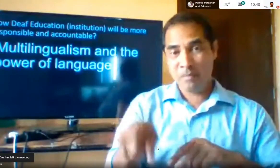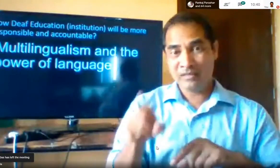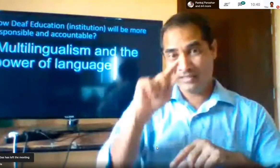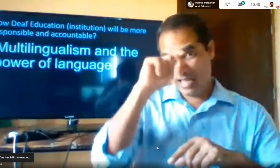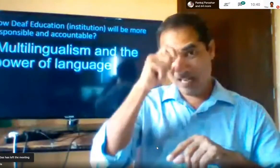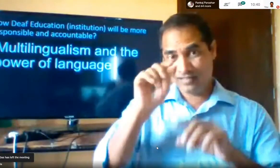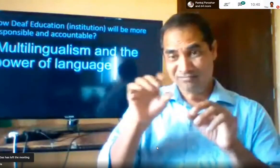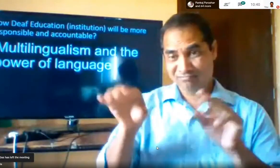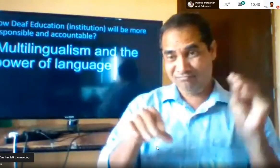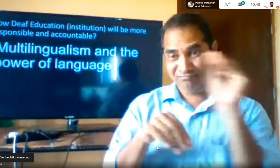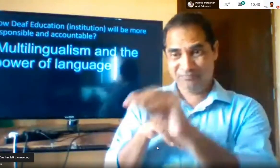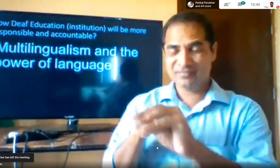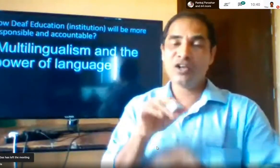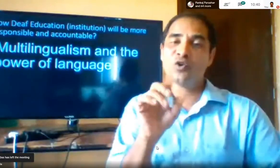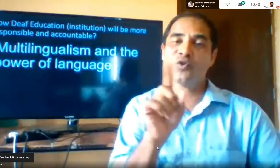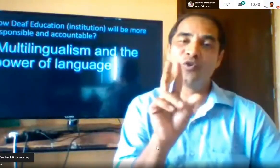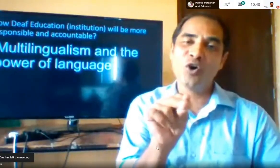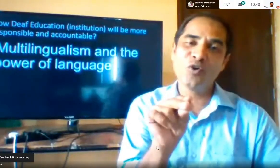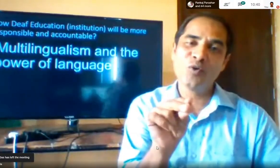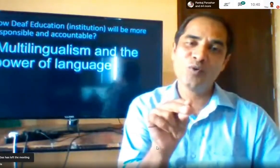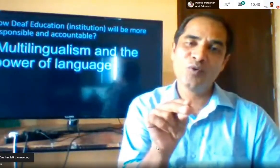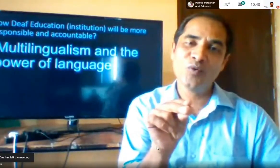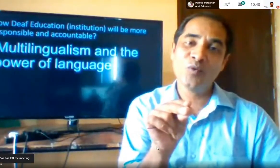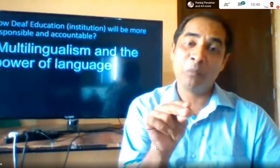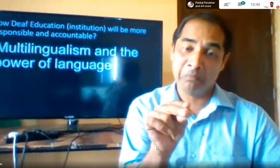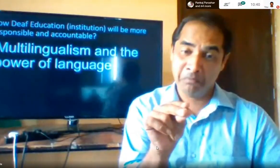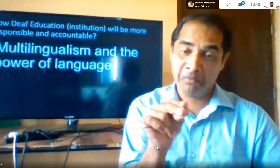We should not ignore the tribal language and teach them English. No.